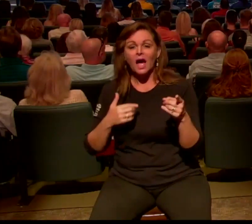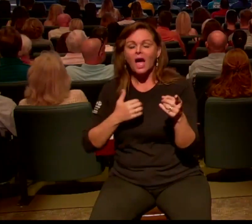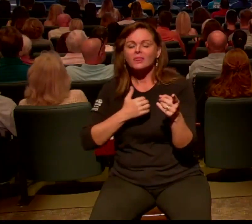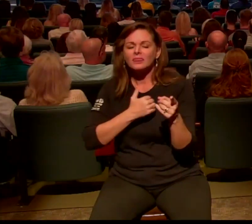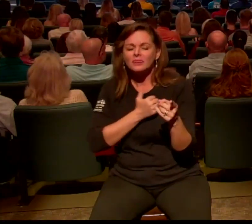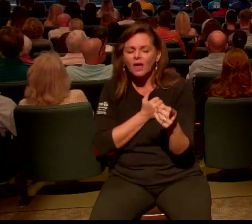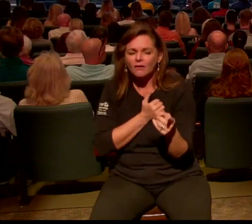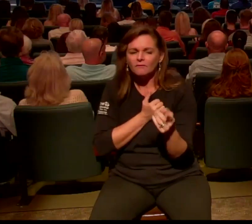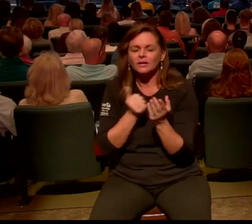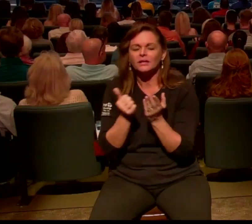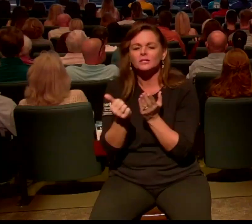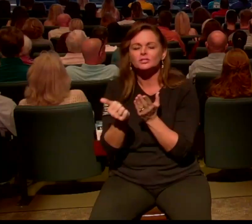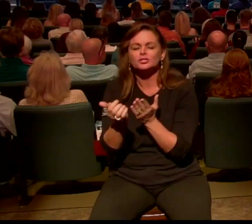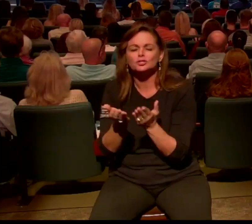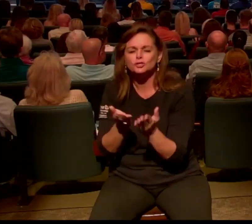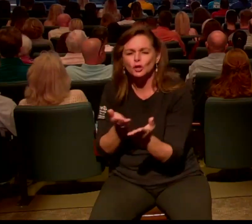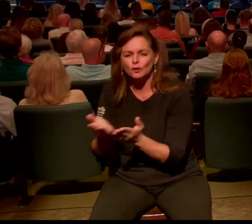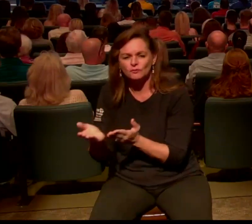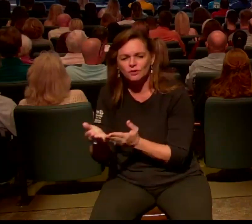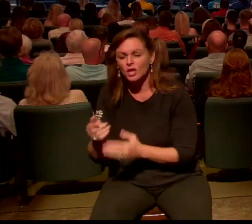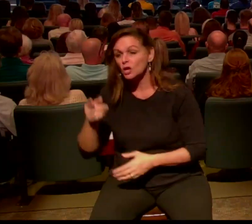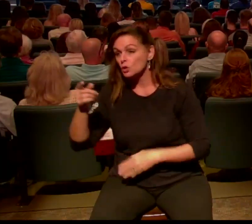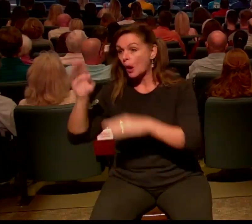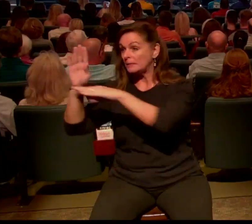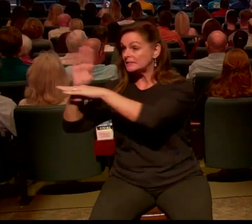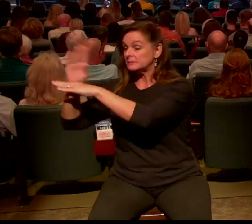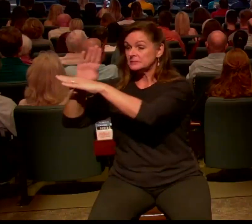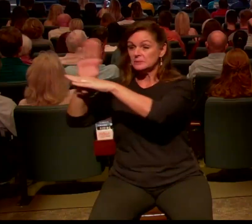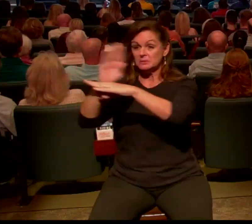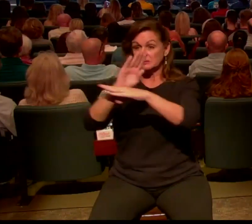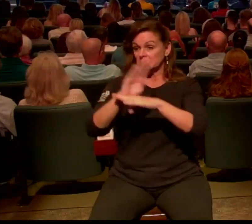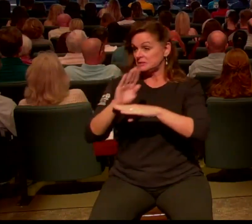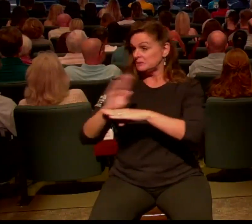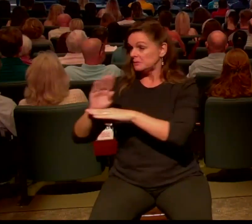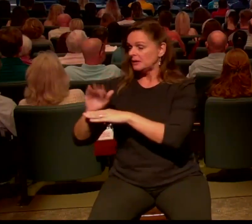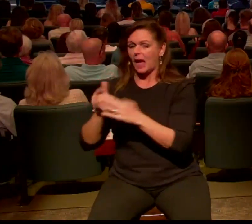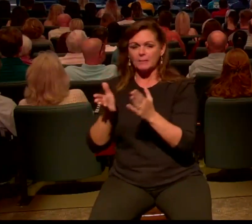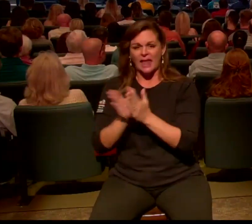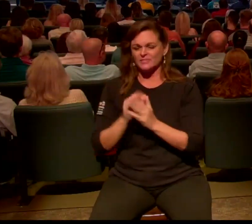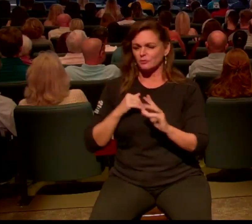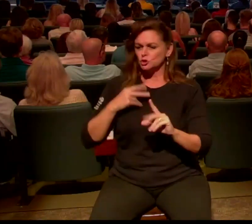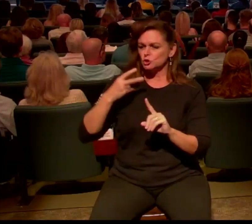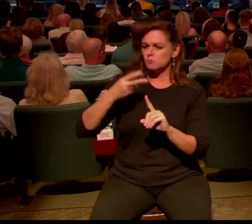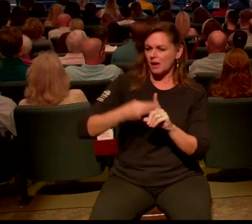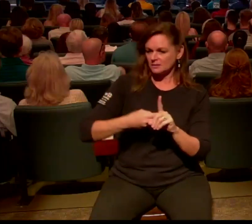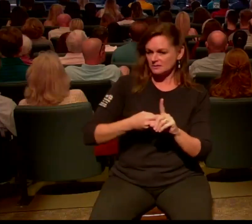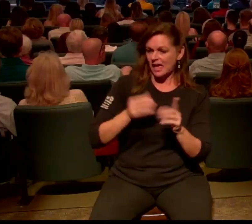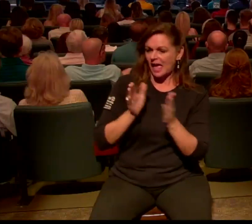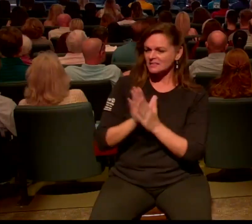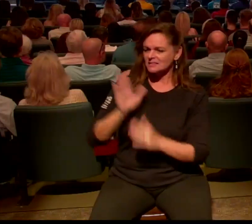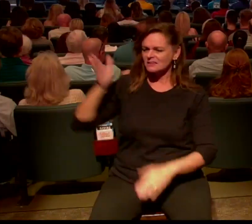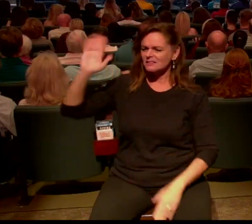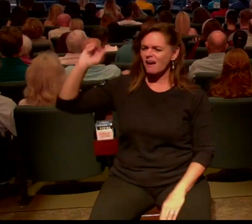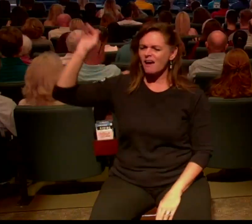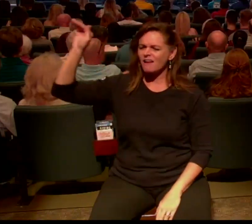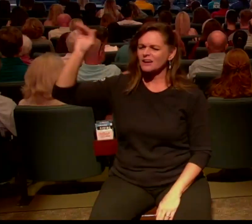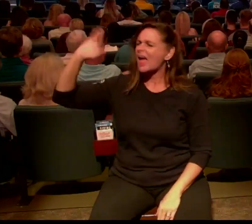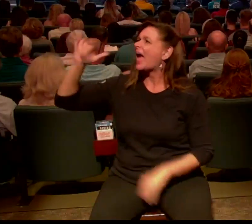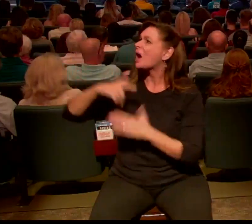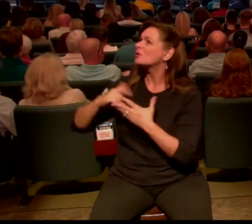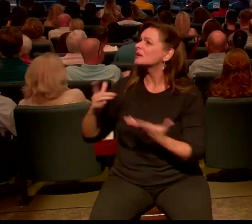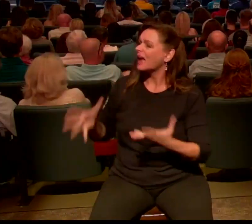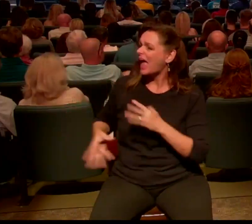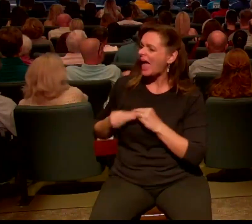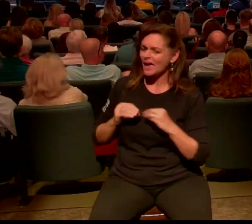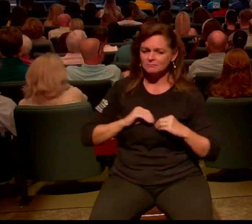serve. And he said, you're very busy. And I've been asking for the last 2 months, I've been asking God, how can I add value